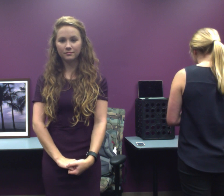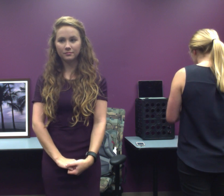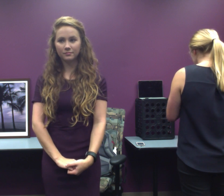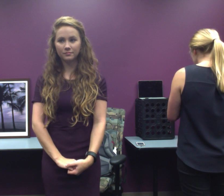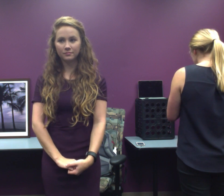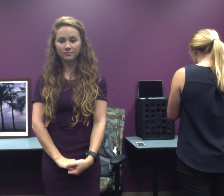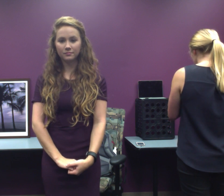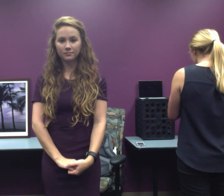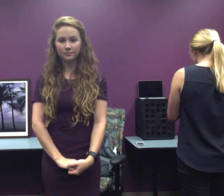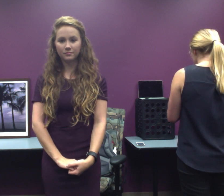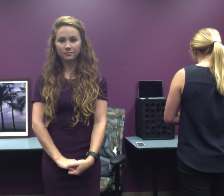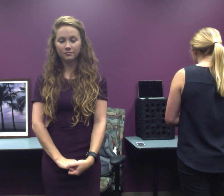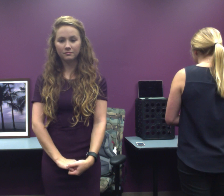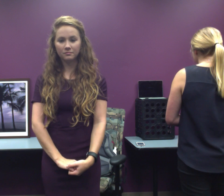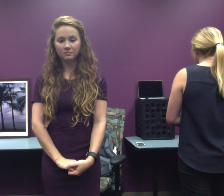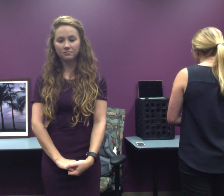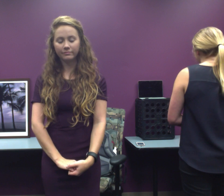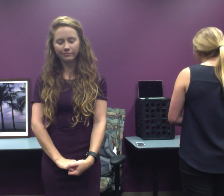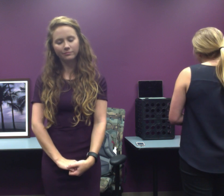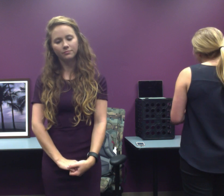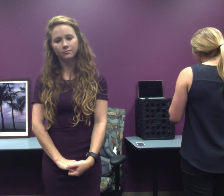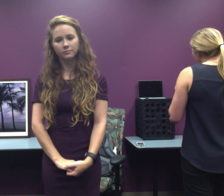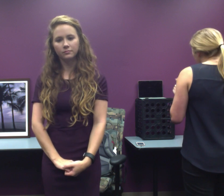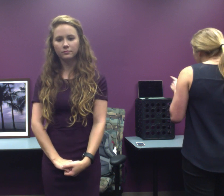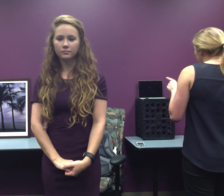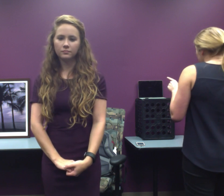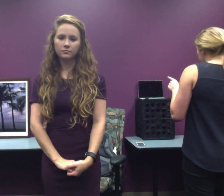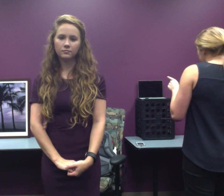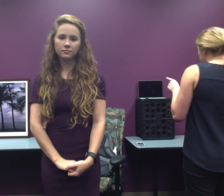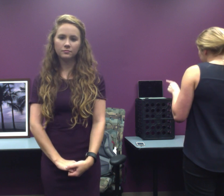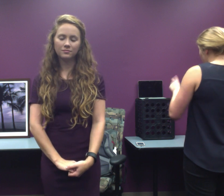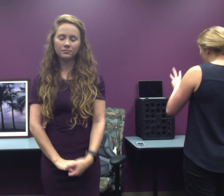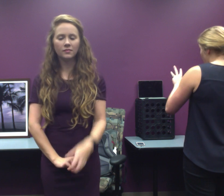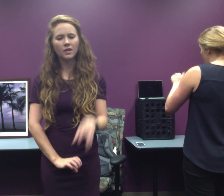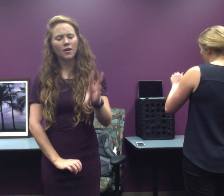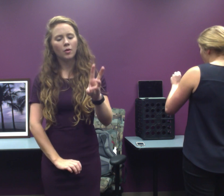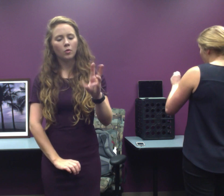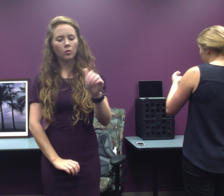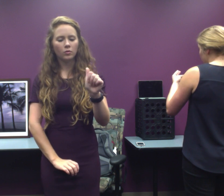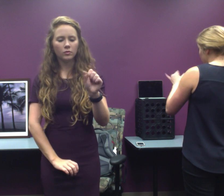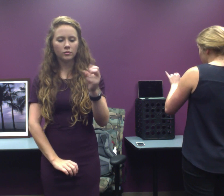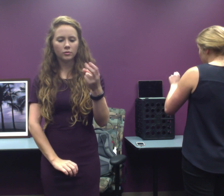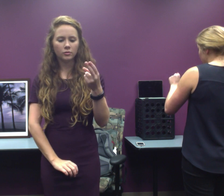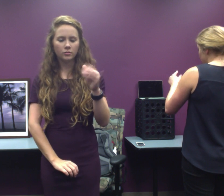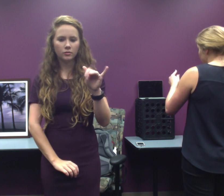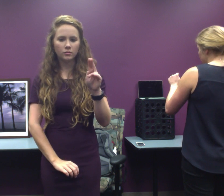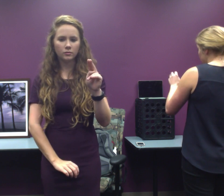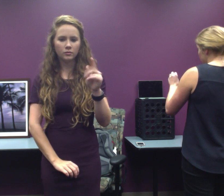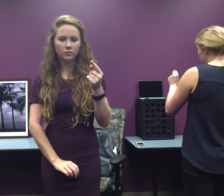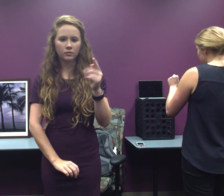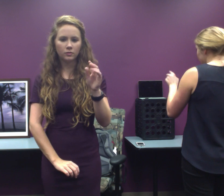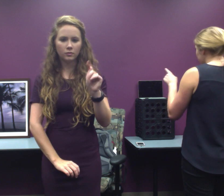Now, even though Washington knew he only had 2/5 of the people behind him, he goes back to